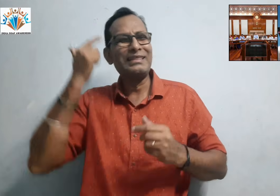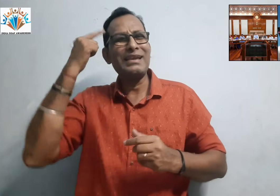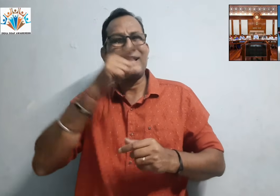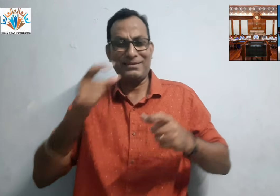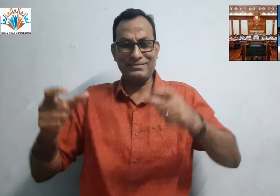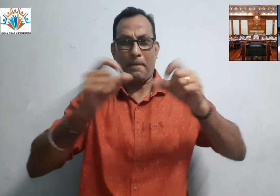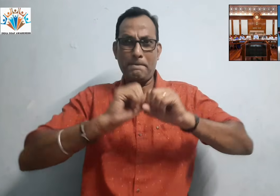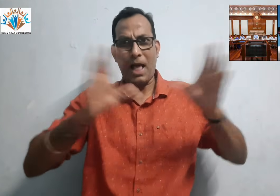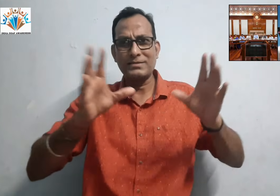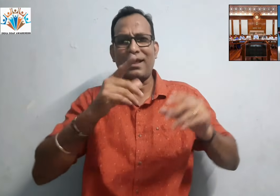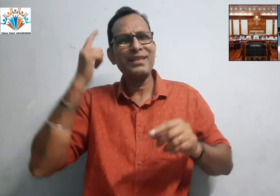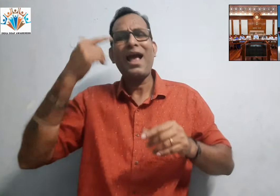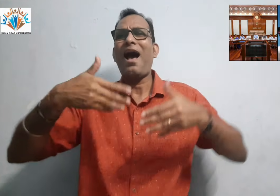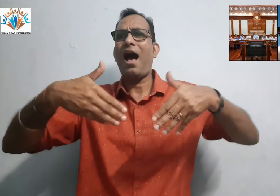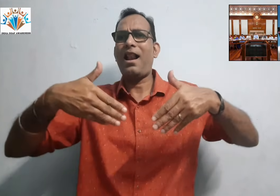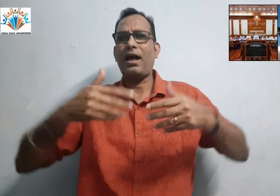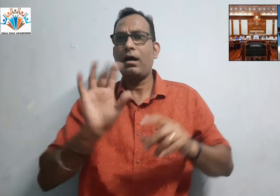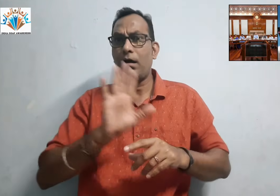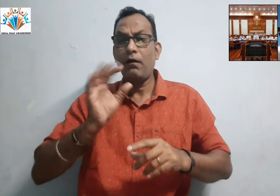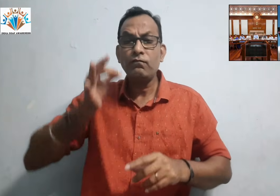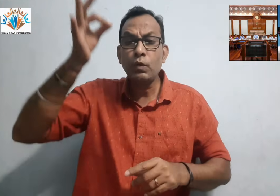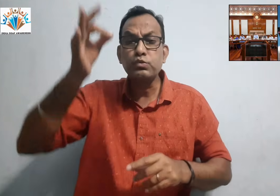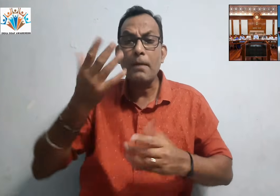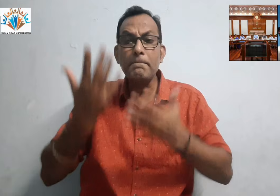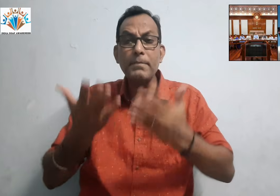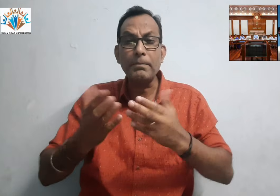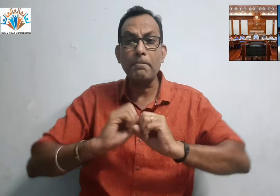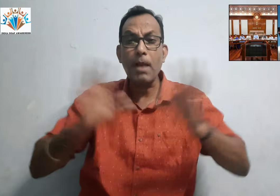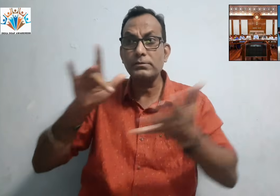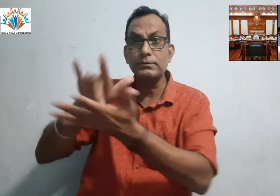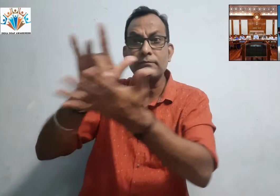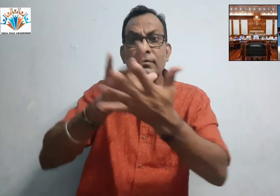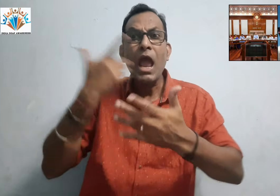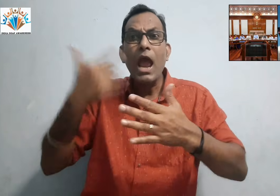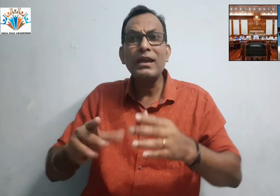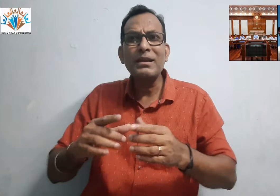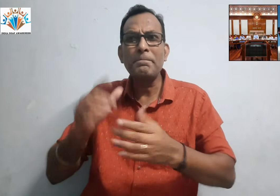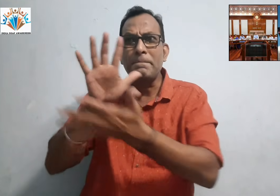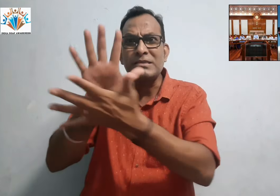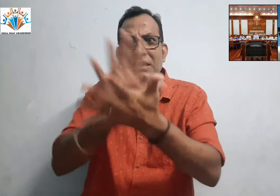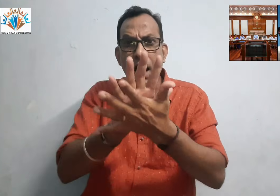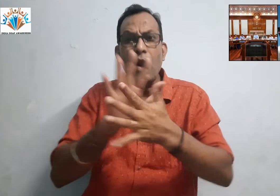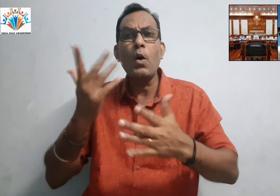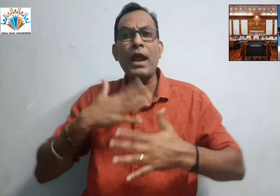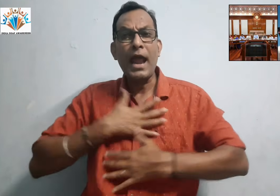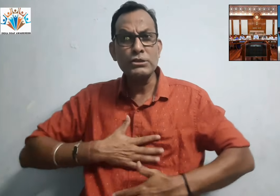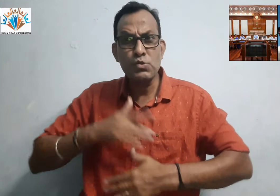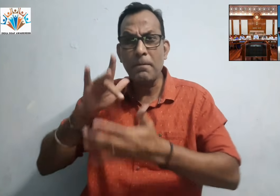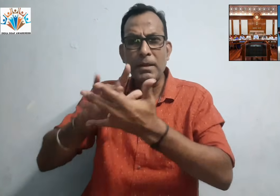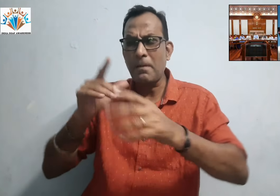think past Bharat. Maybe that in hospital or in sweepers of